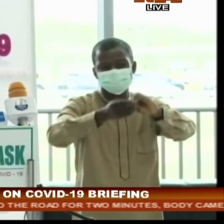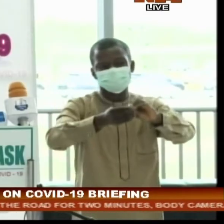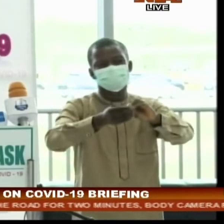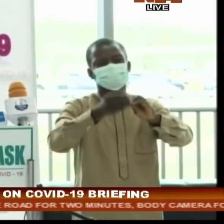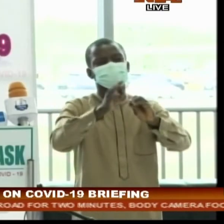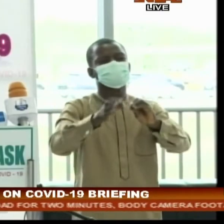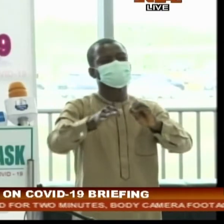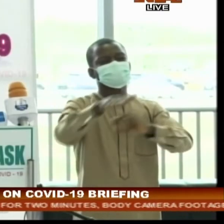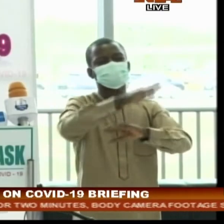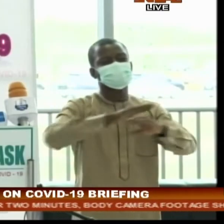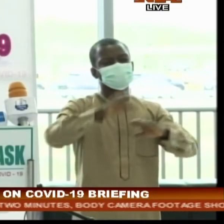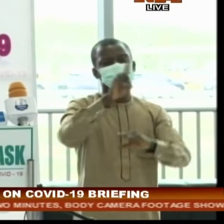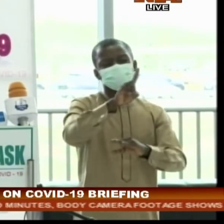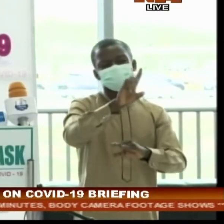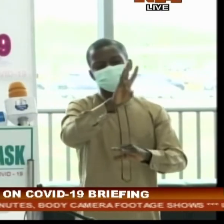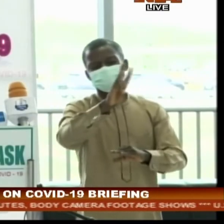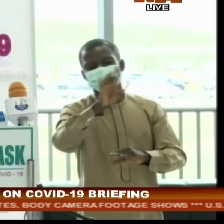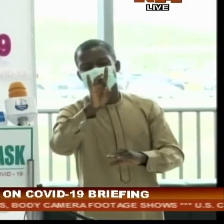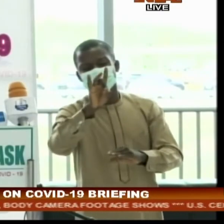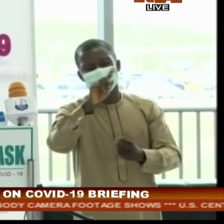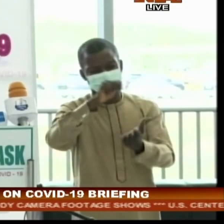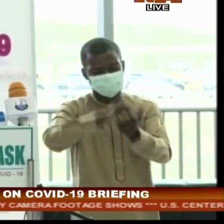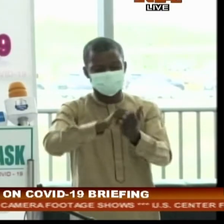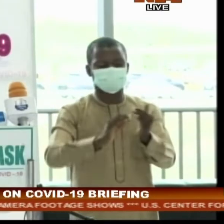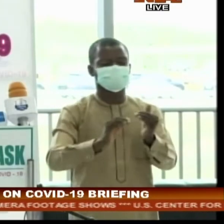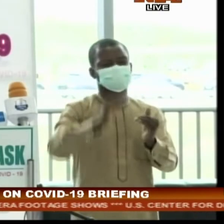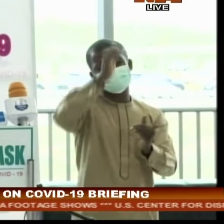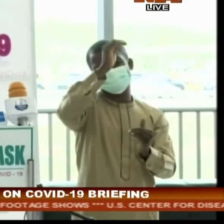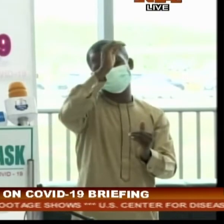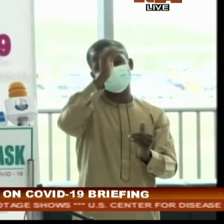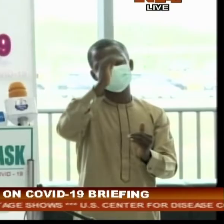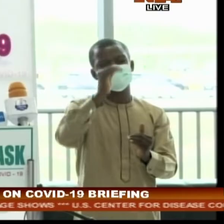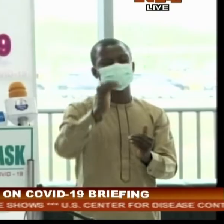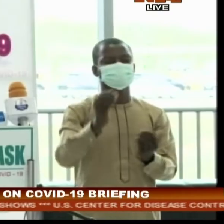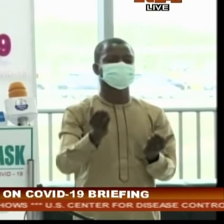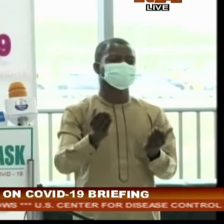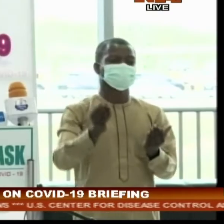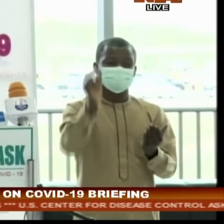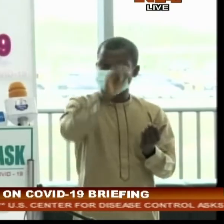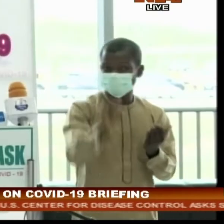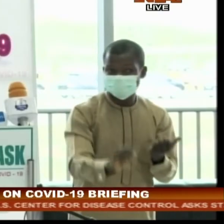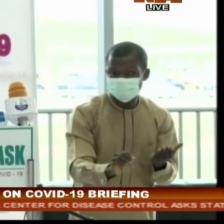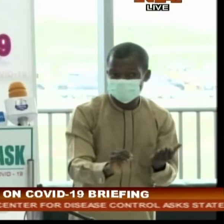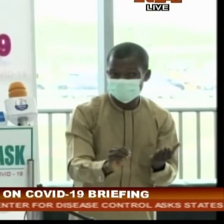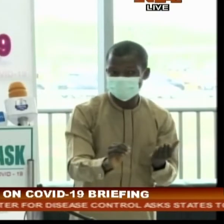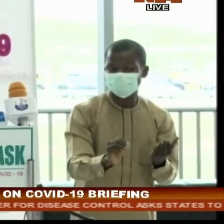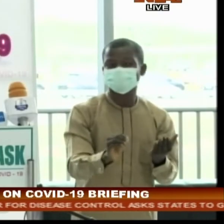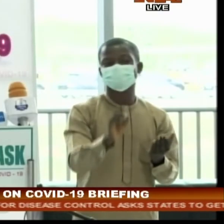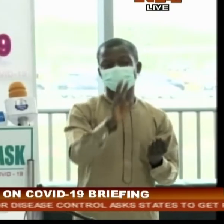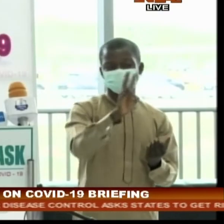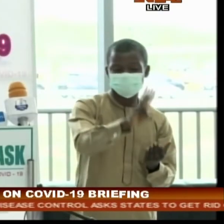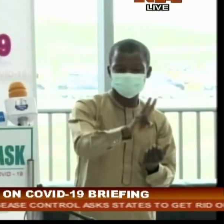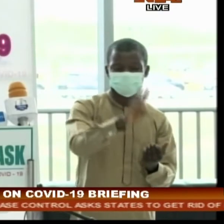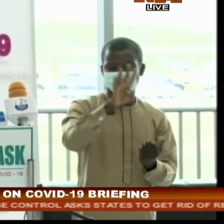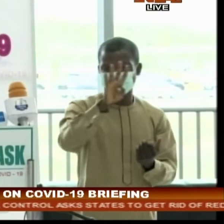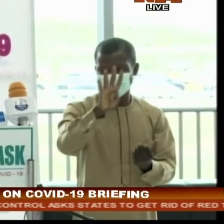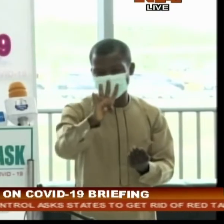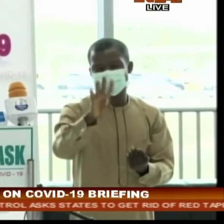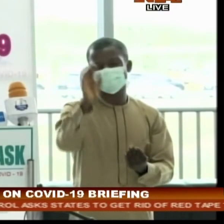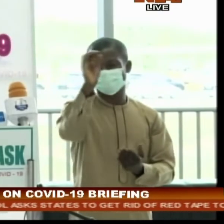of 168,000 plus. In terms of percentages, 24%.